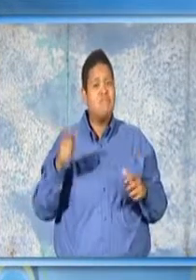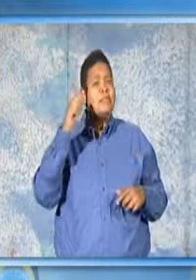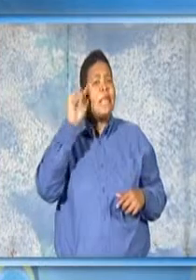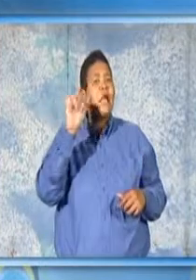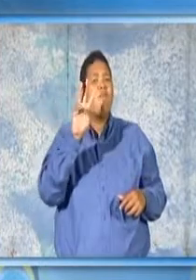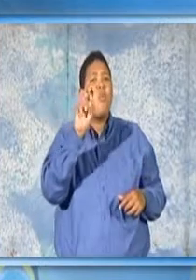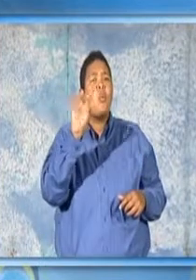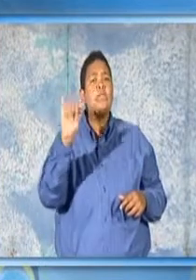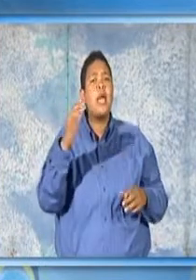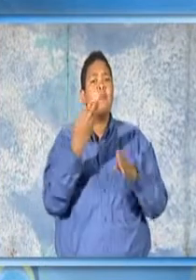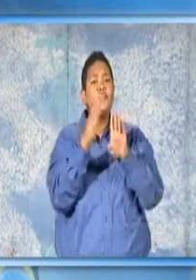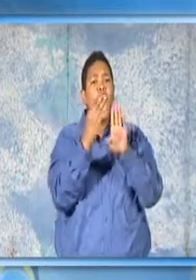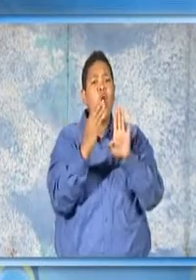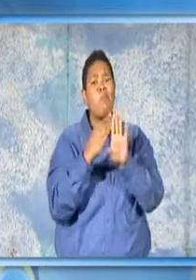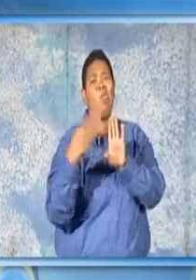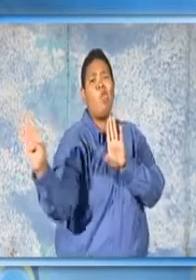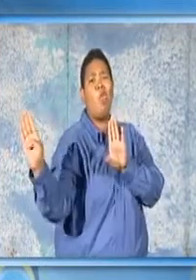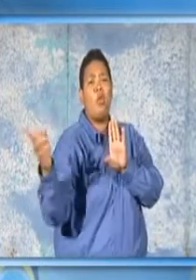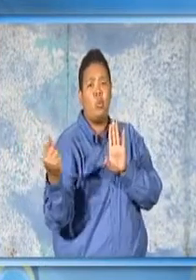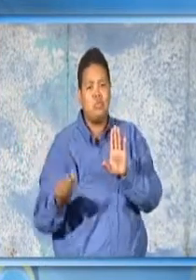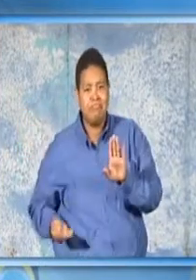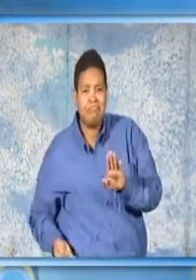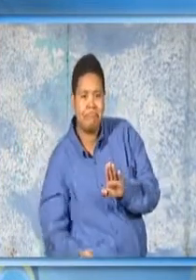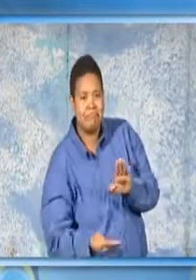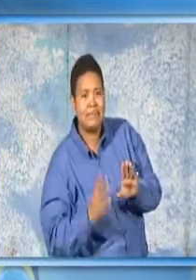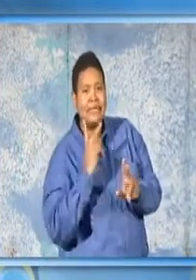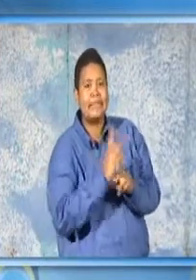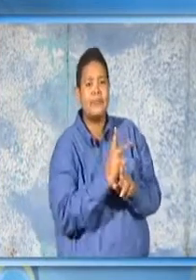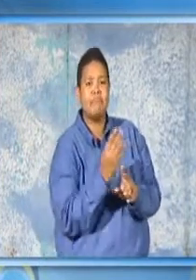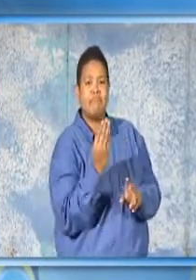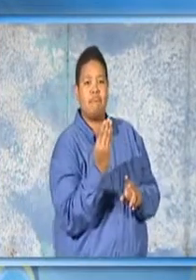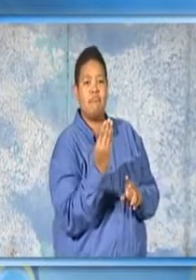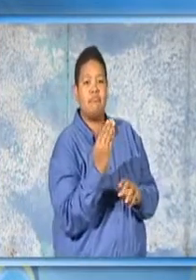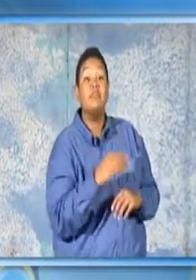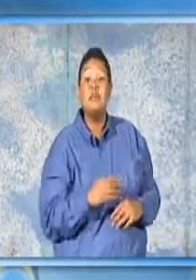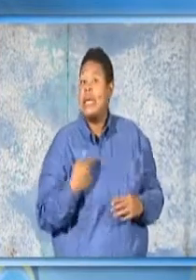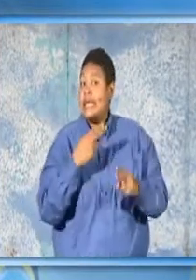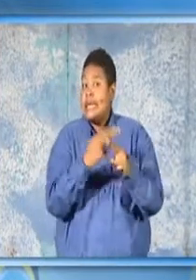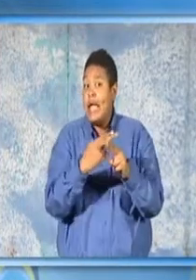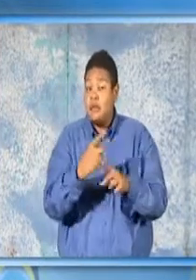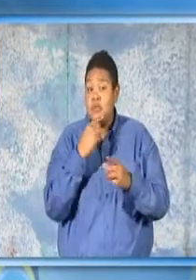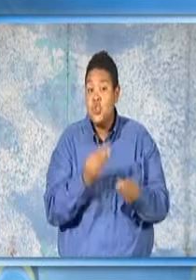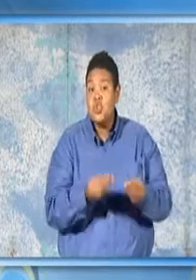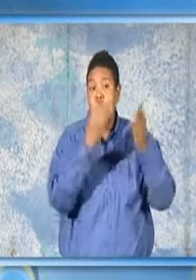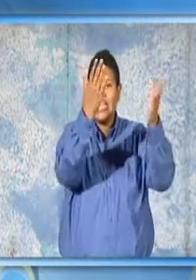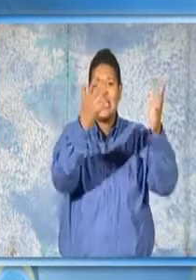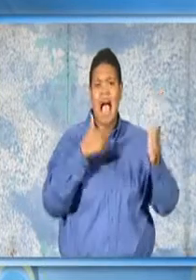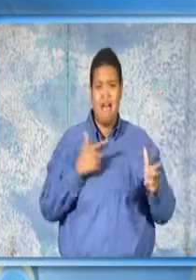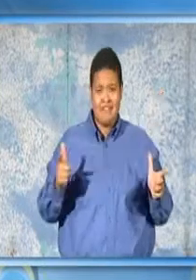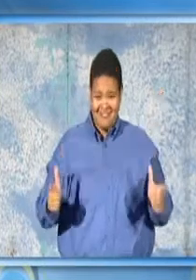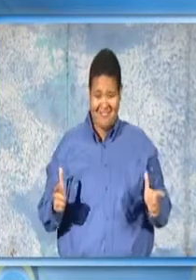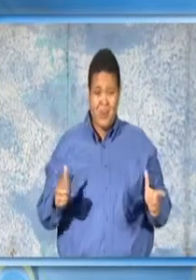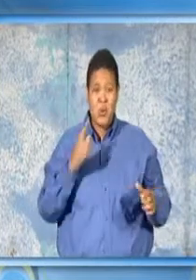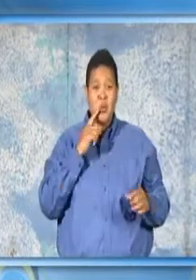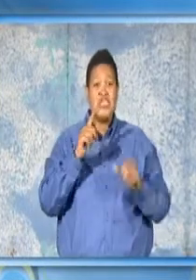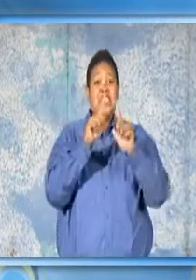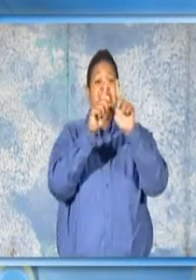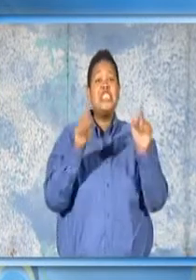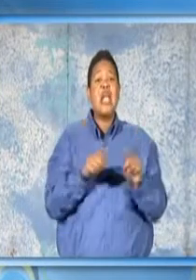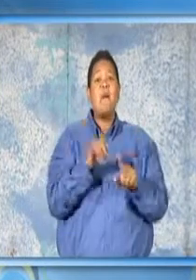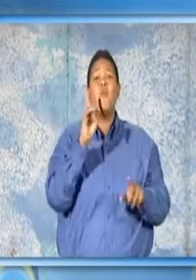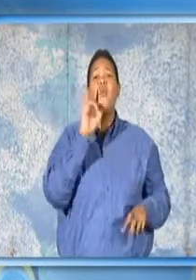we use under a door. As the name suggests, it has a cross-section which is in the shape of a triangle.